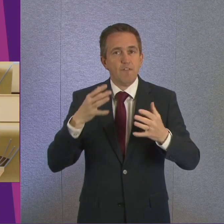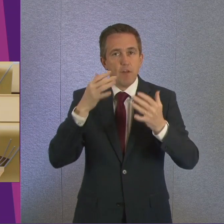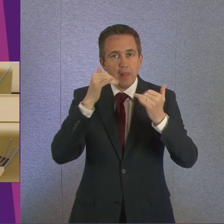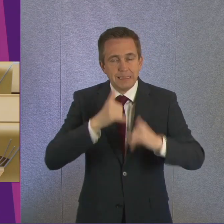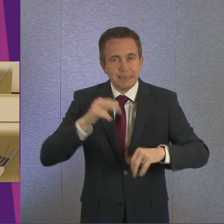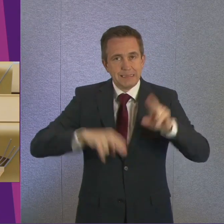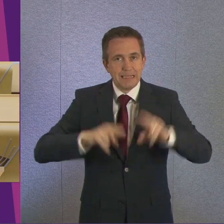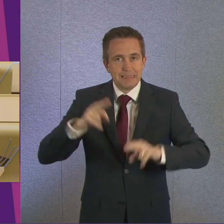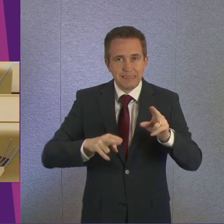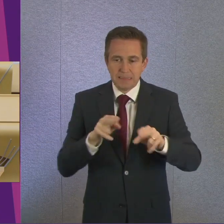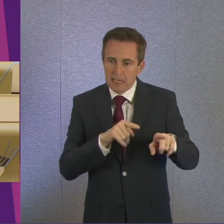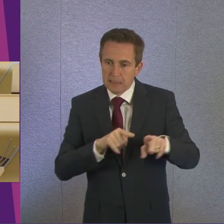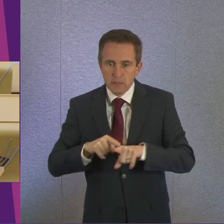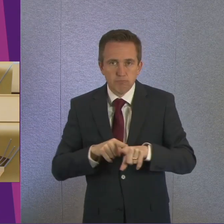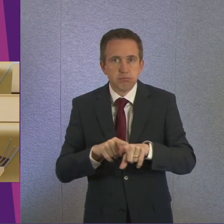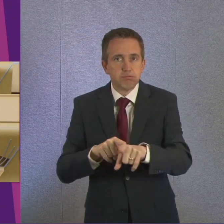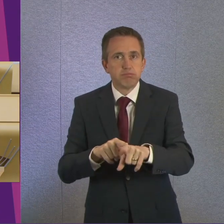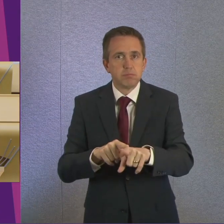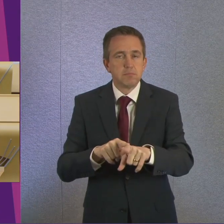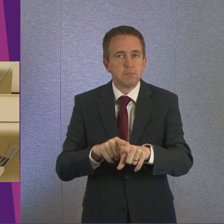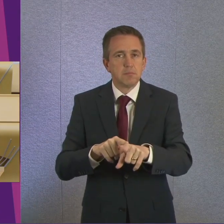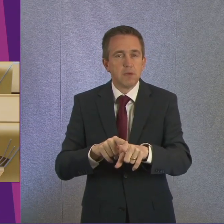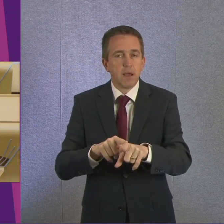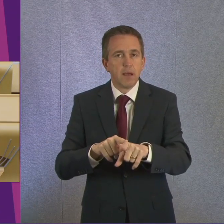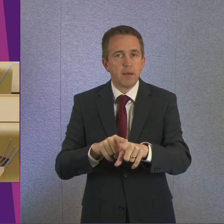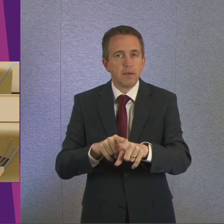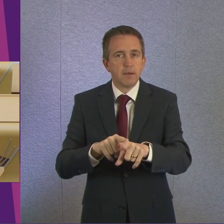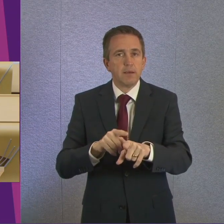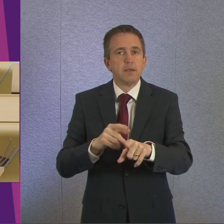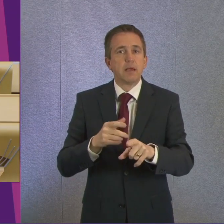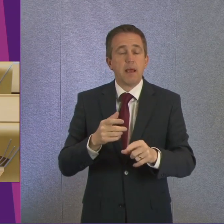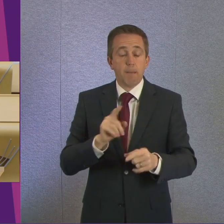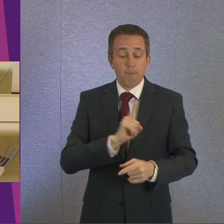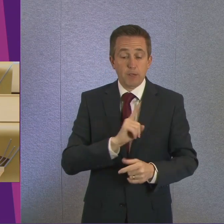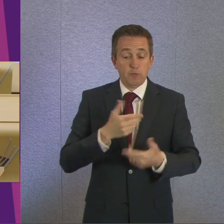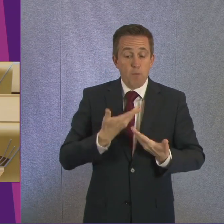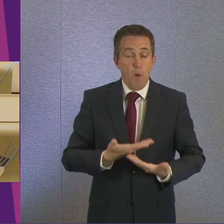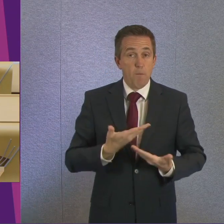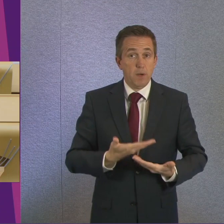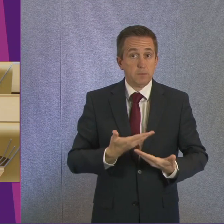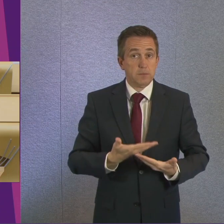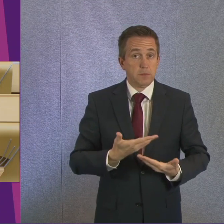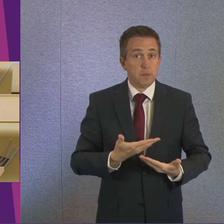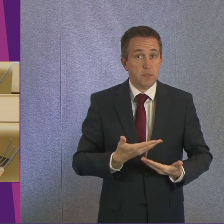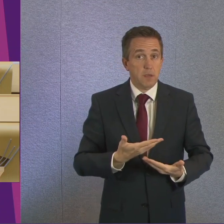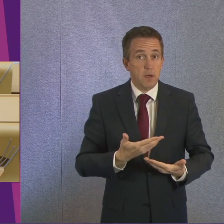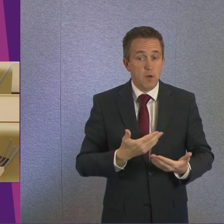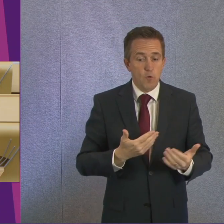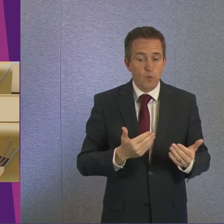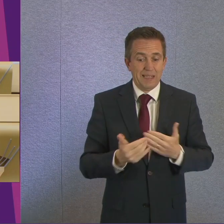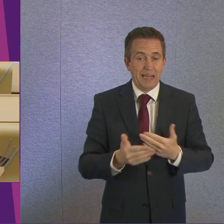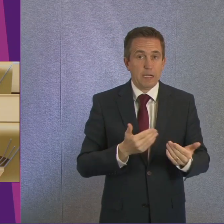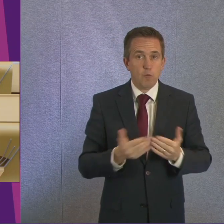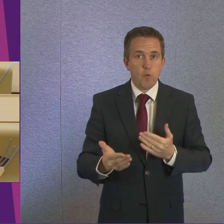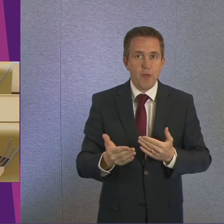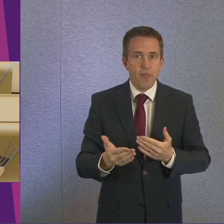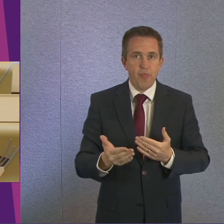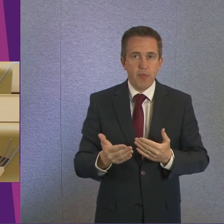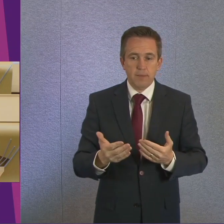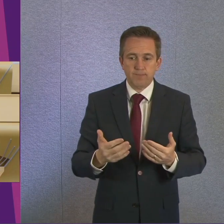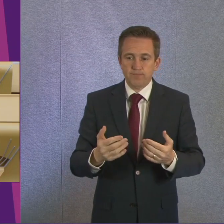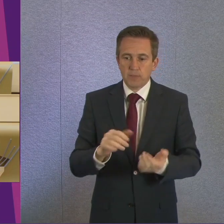and isolate as we move in any respect from the current severe restriction measures